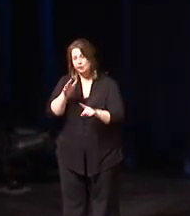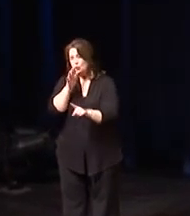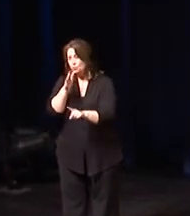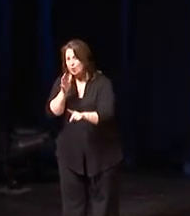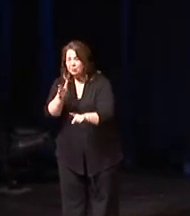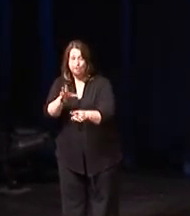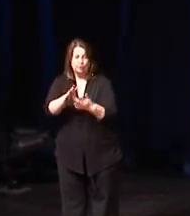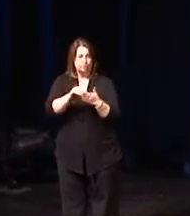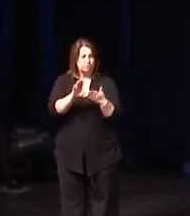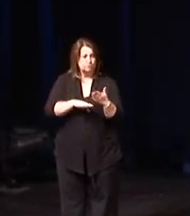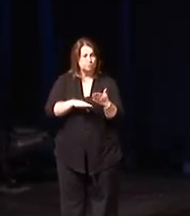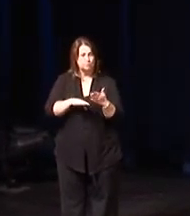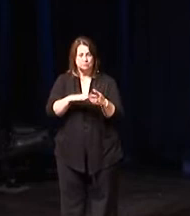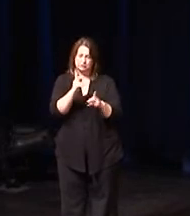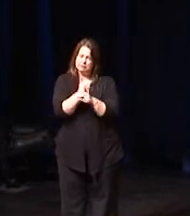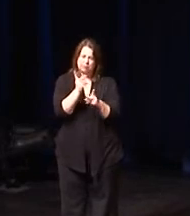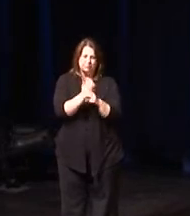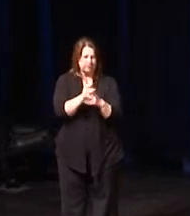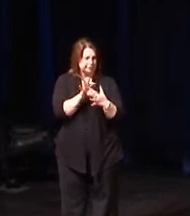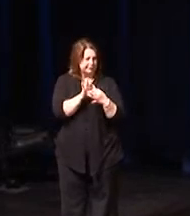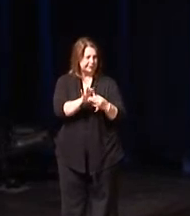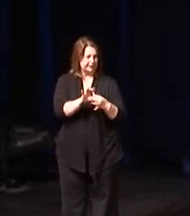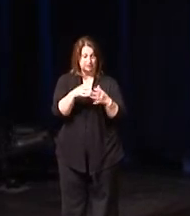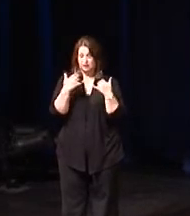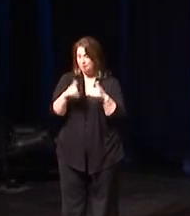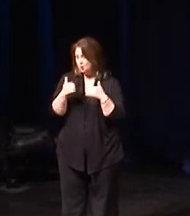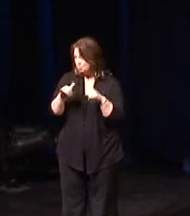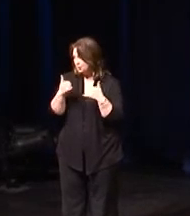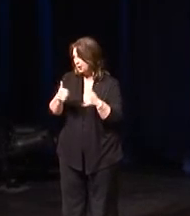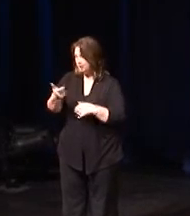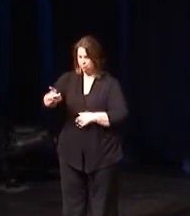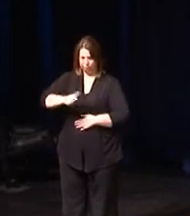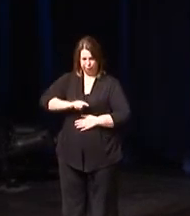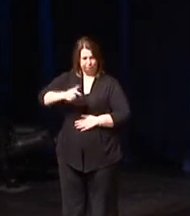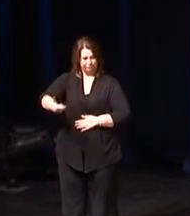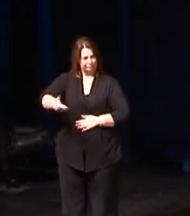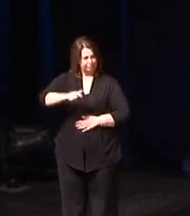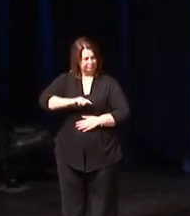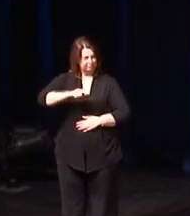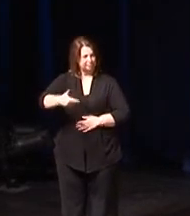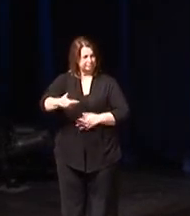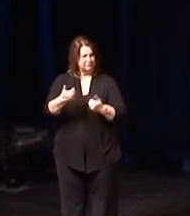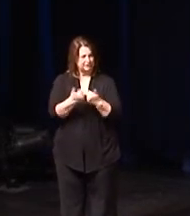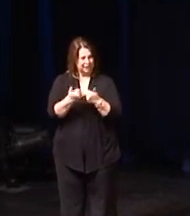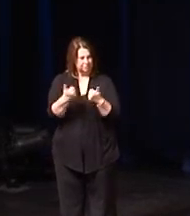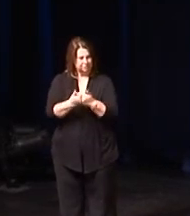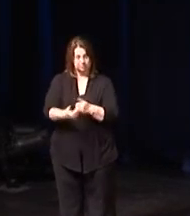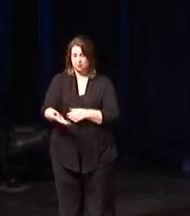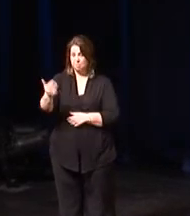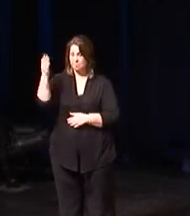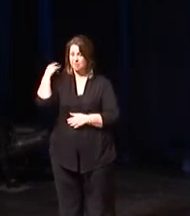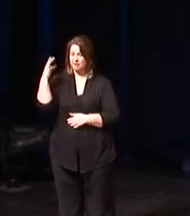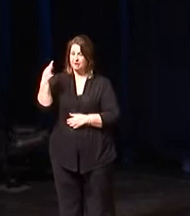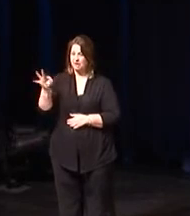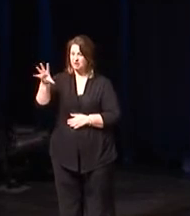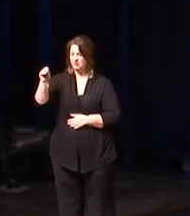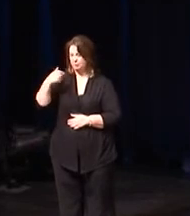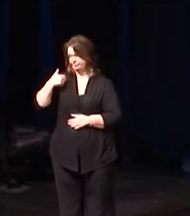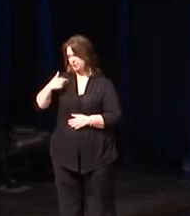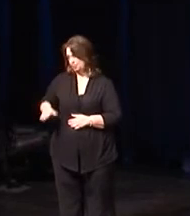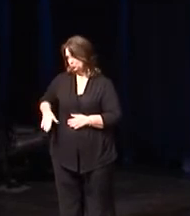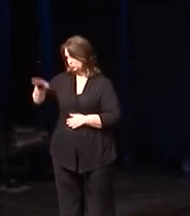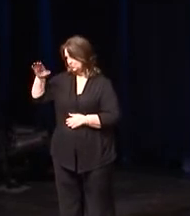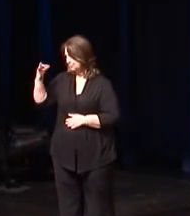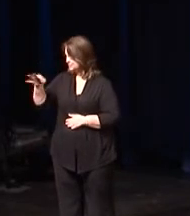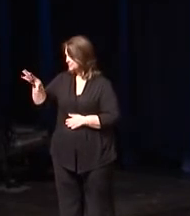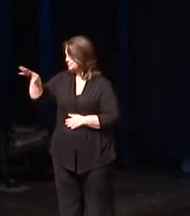to get in there and just keep them engaged. Playing little turn-taking games with them. And back in the 50s, and I was raised in the 50s, we did